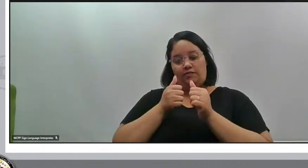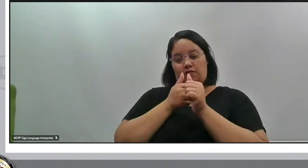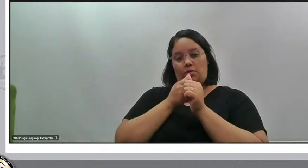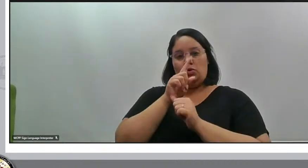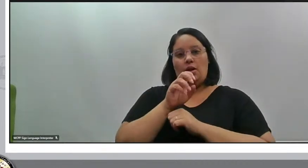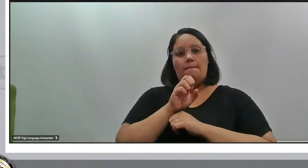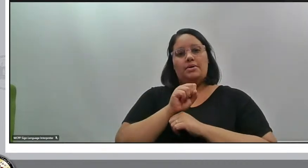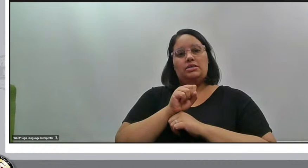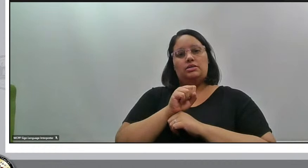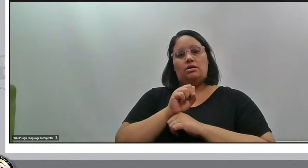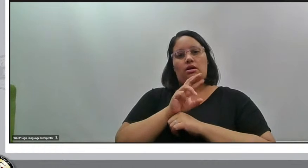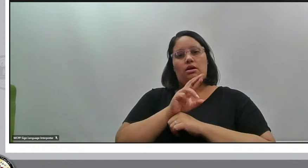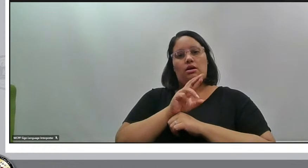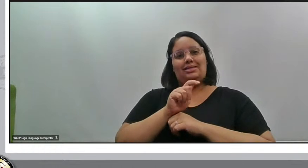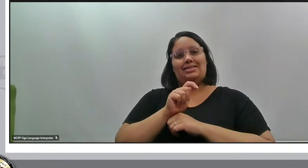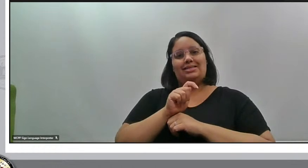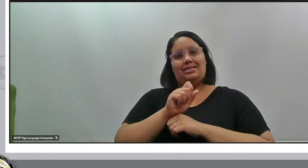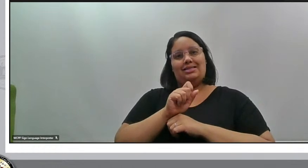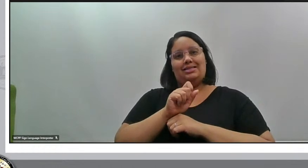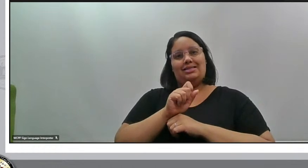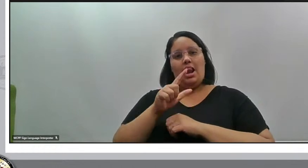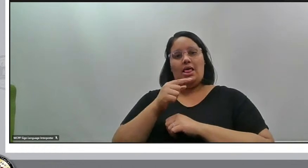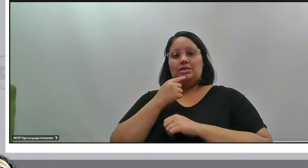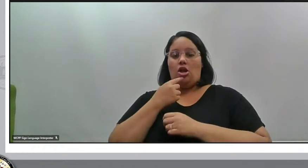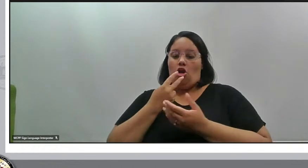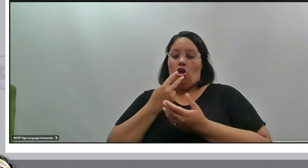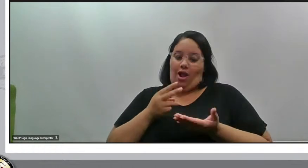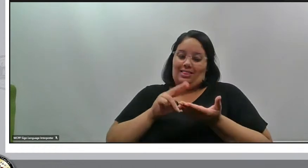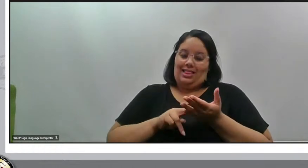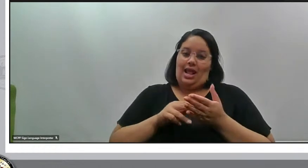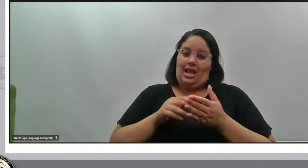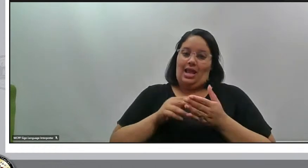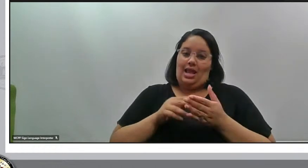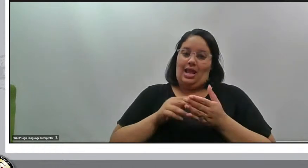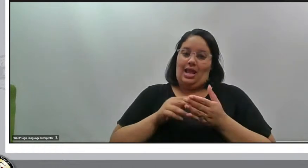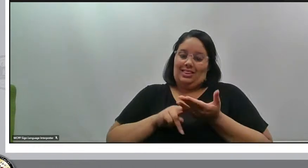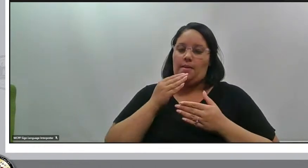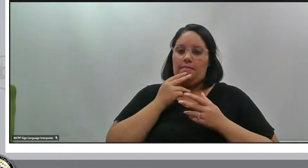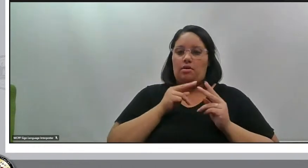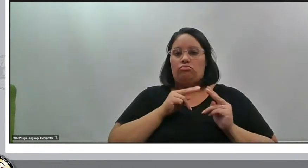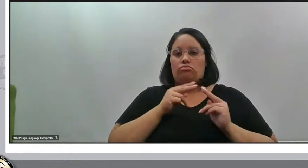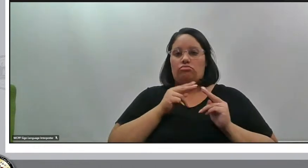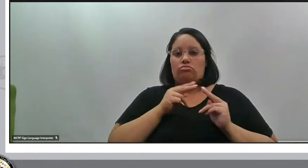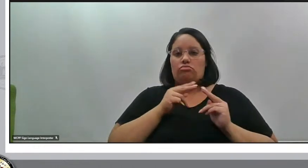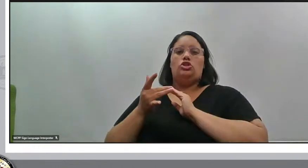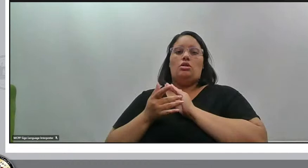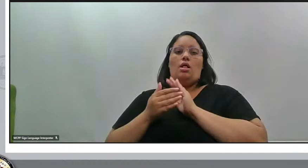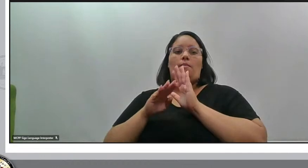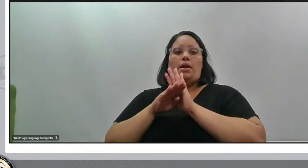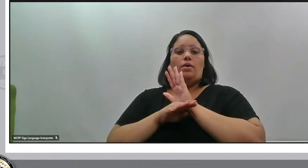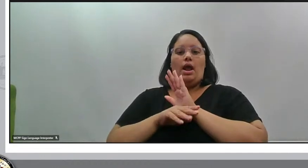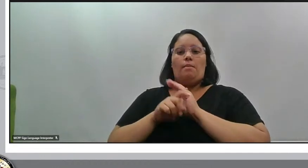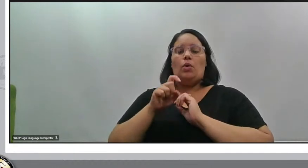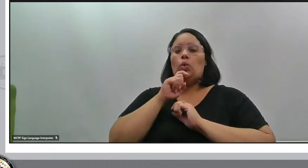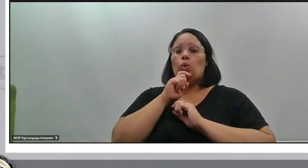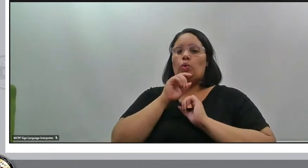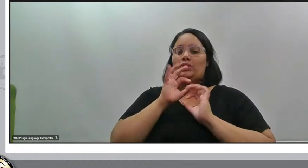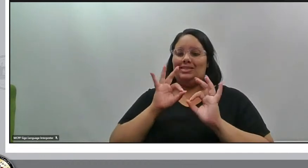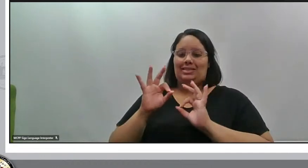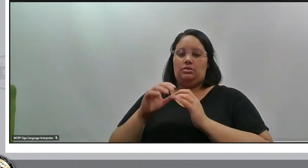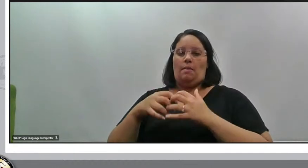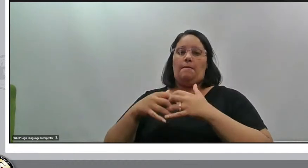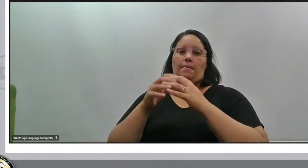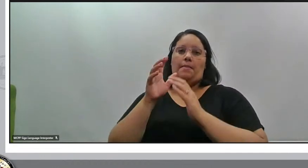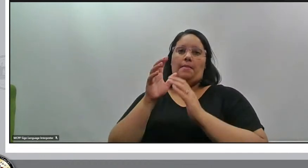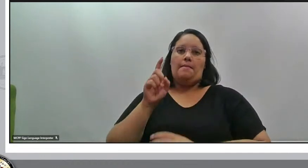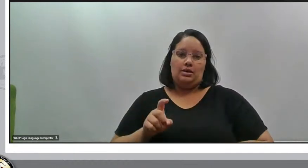Stamela indicated that the contract is coming to an end, so there needs to be a digitization program and new specs needs to be created